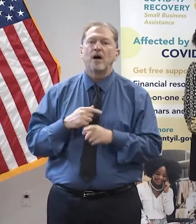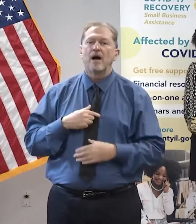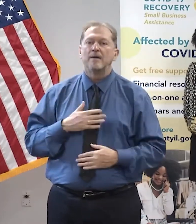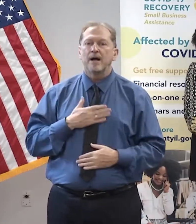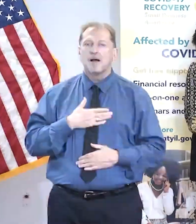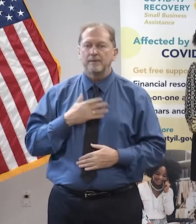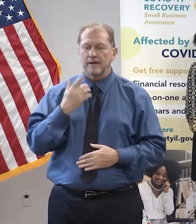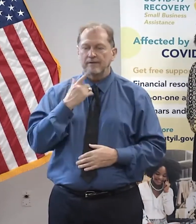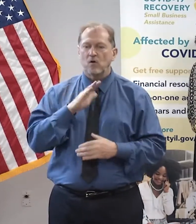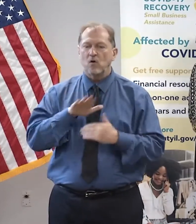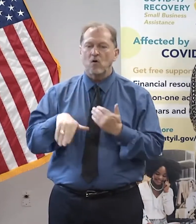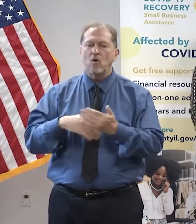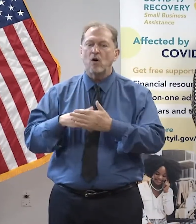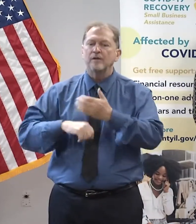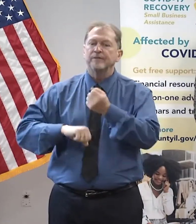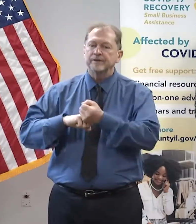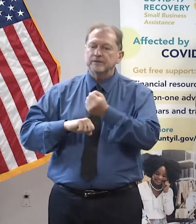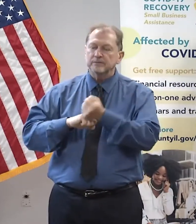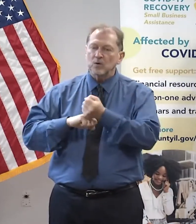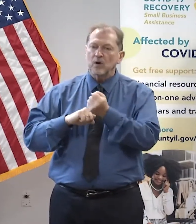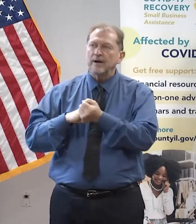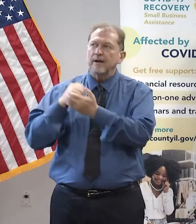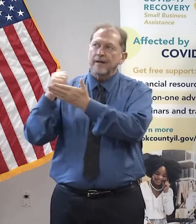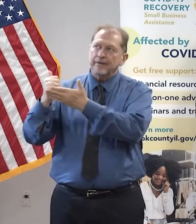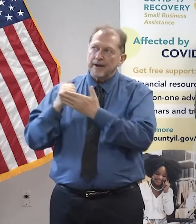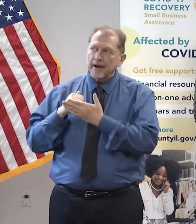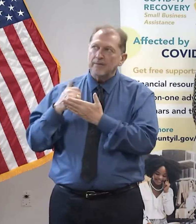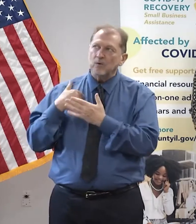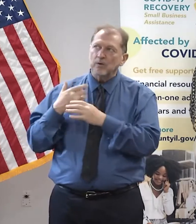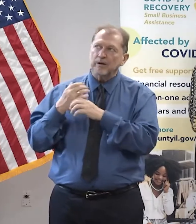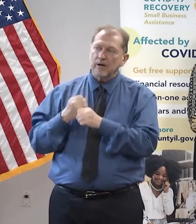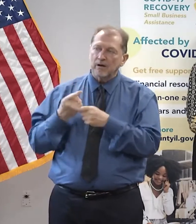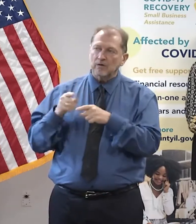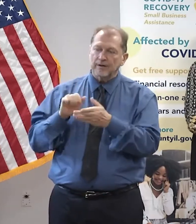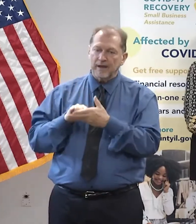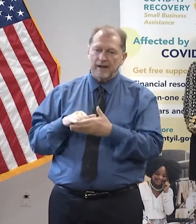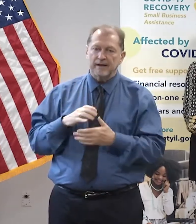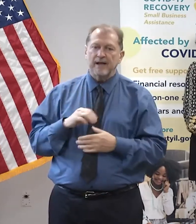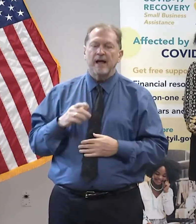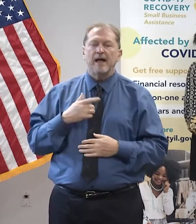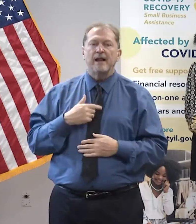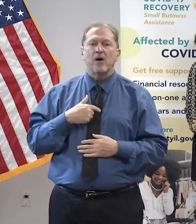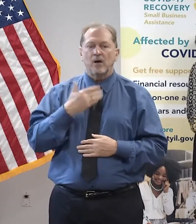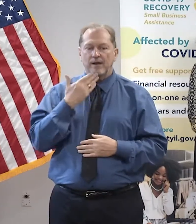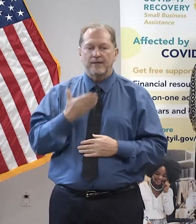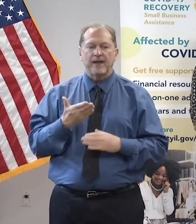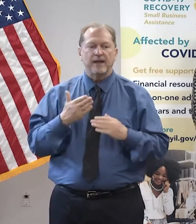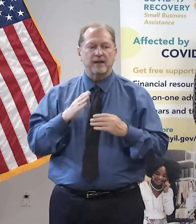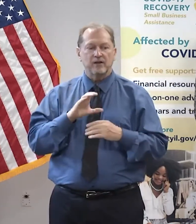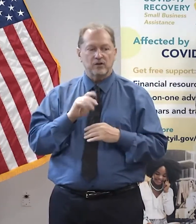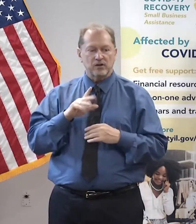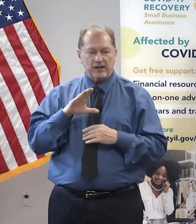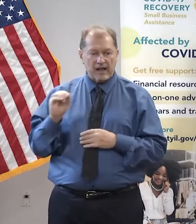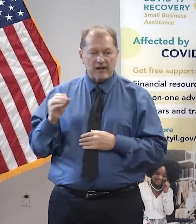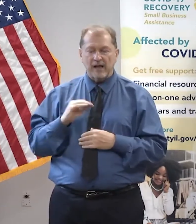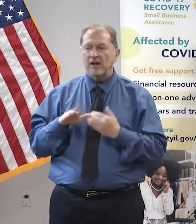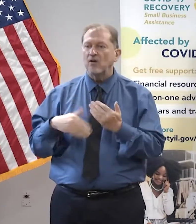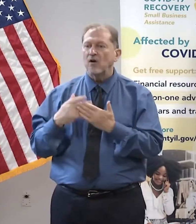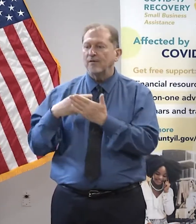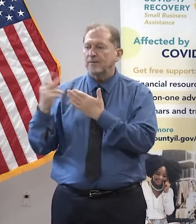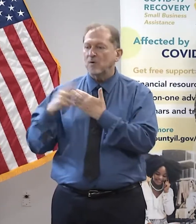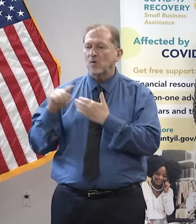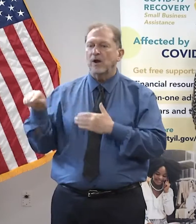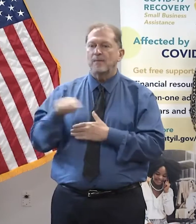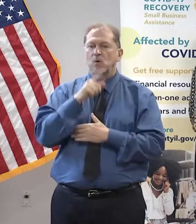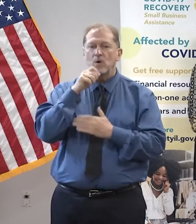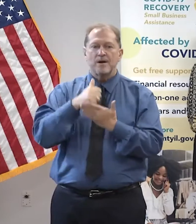all of the help that we had through the way. And again, I want to thank the county and thank all of the programs that helped